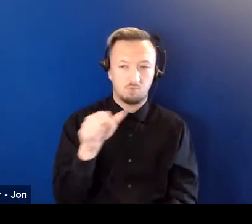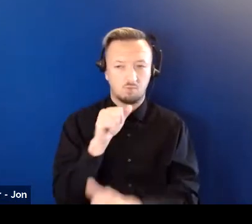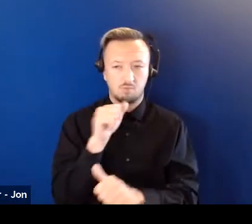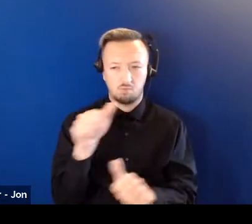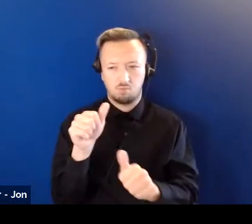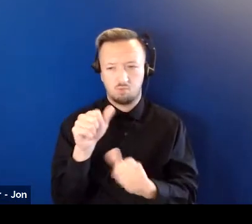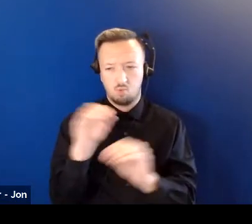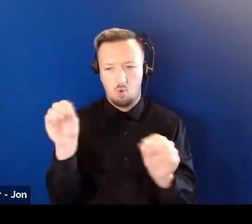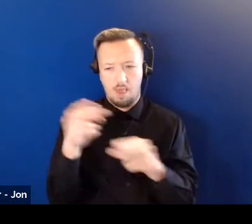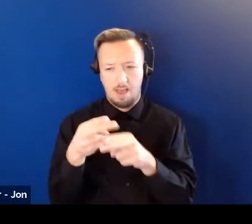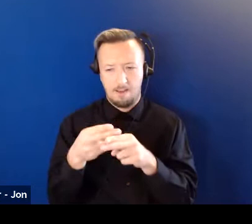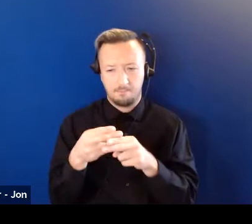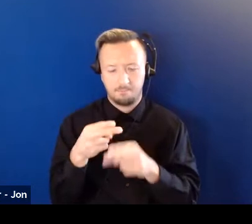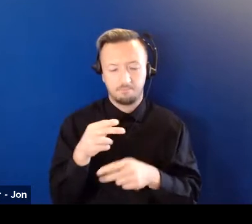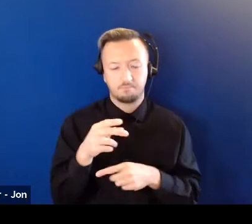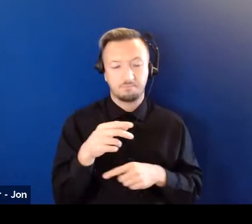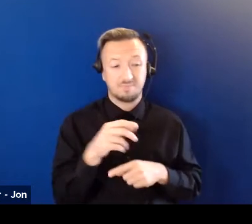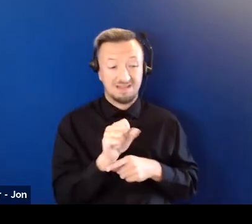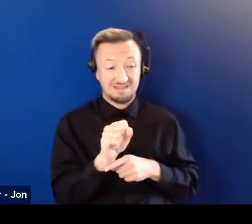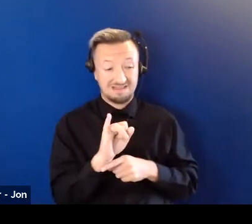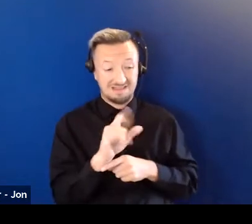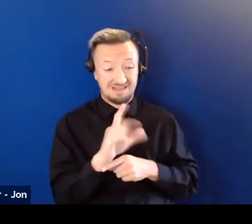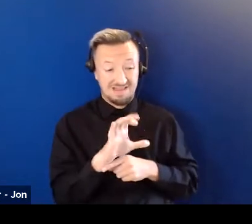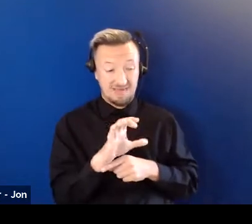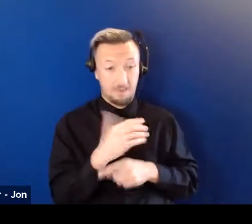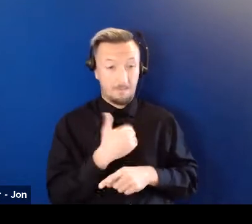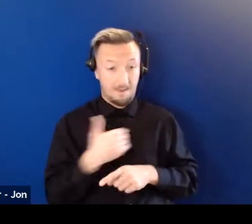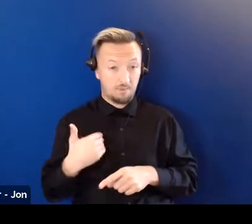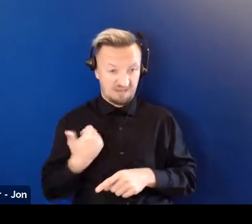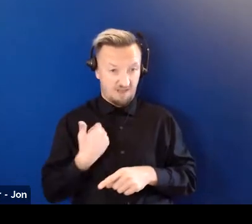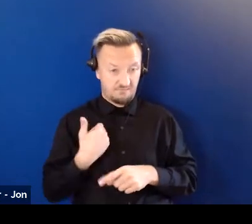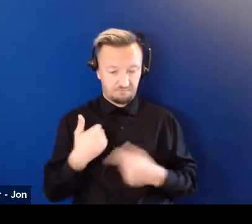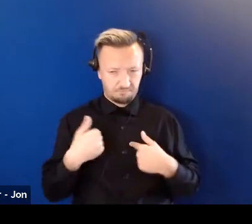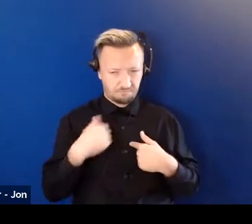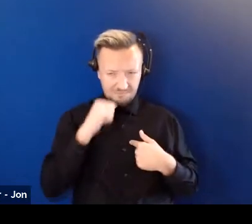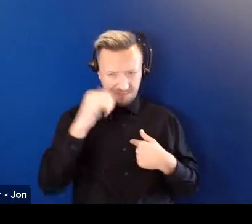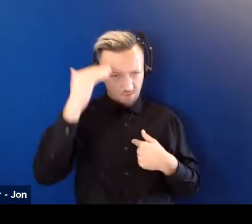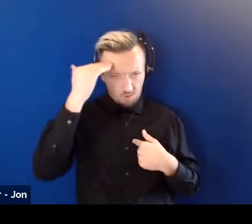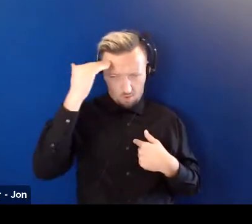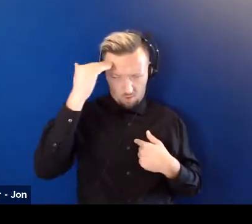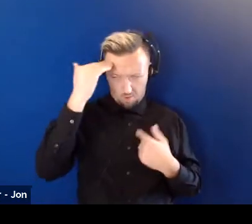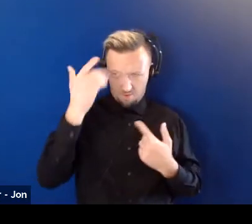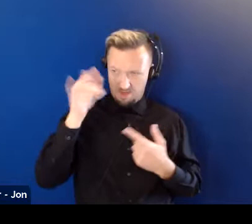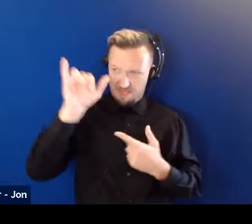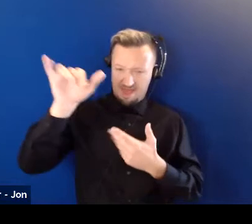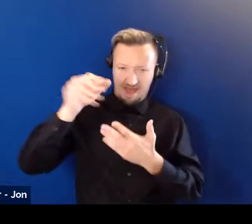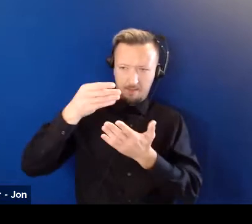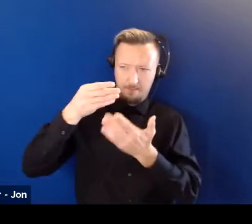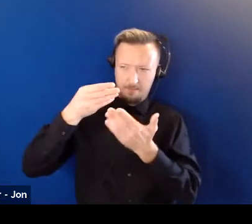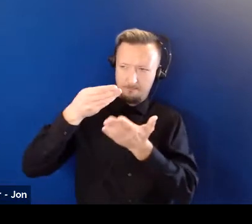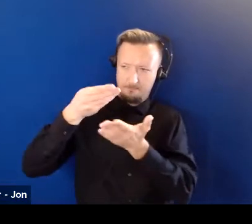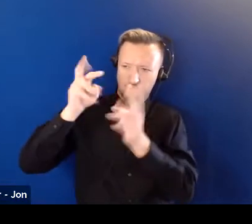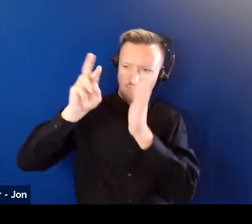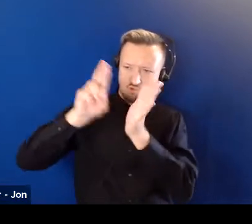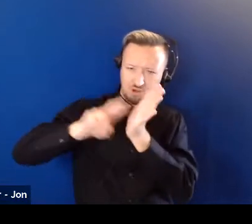attendee, but as a SILC member, I wasn't aware of this possible research funding. Is